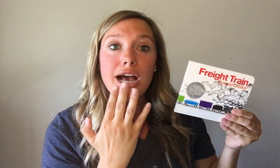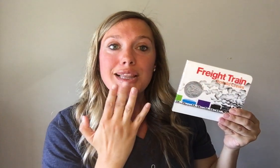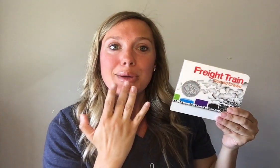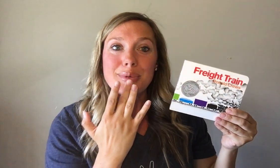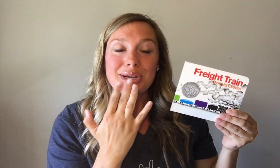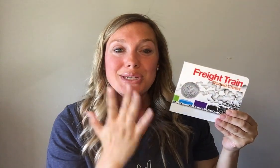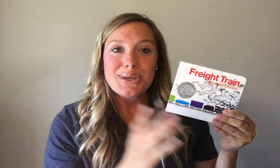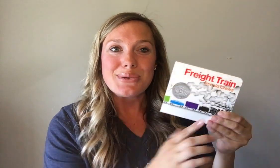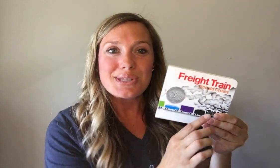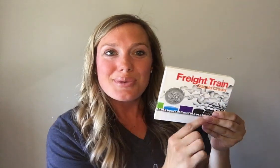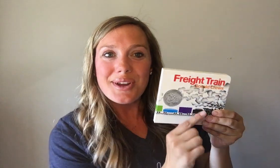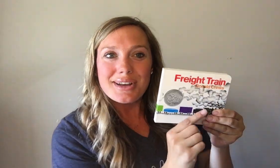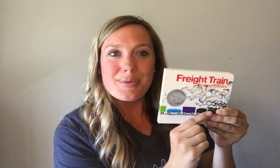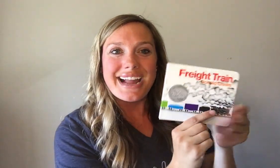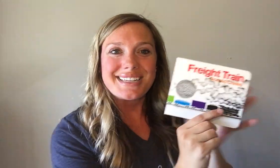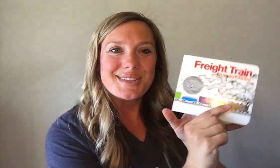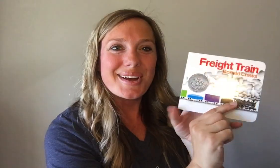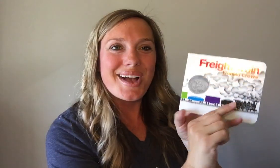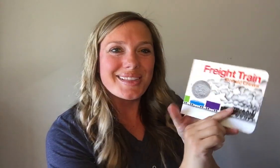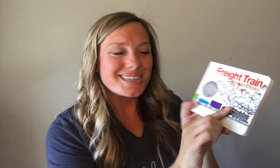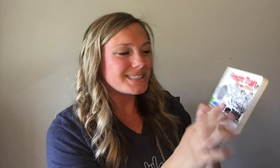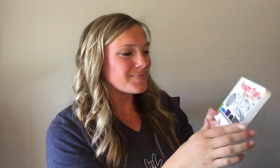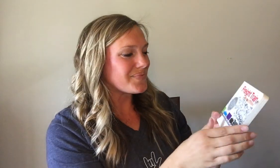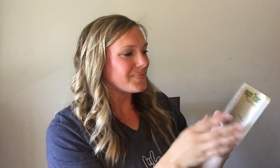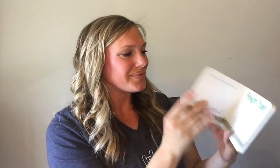color book too, so we're gonna practice our colors.